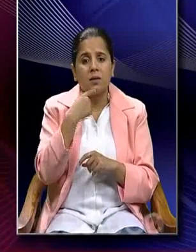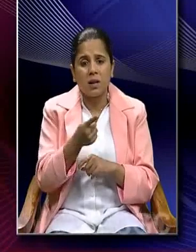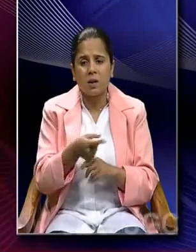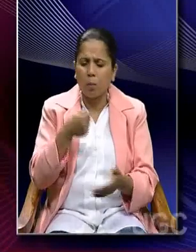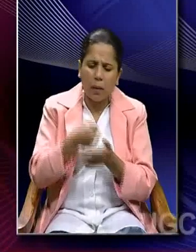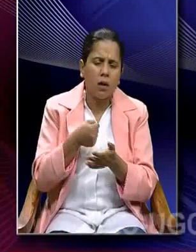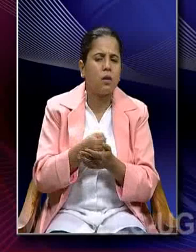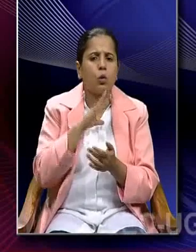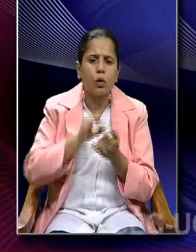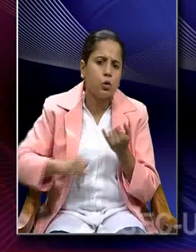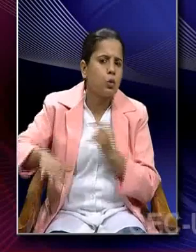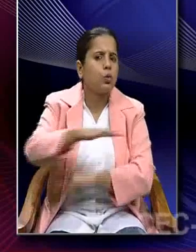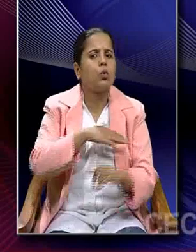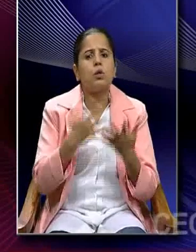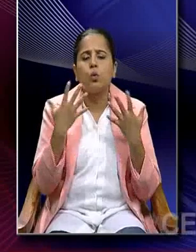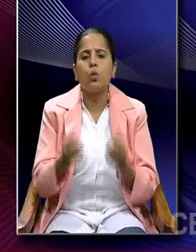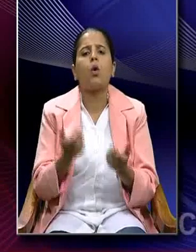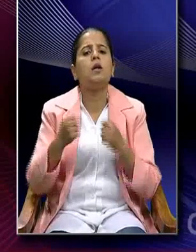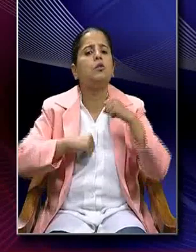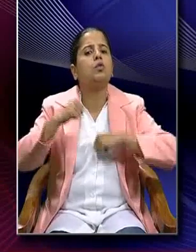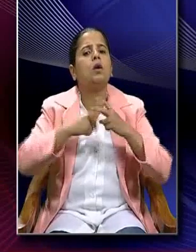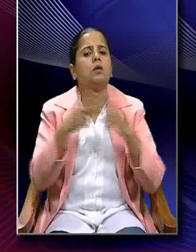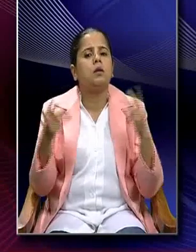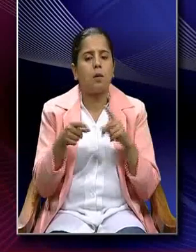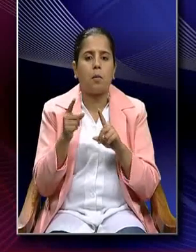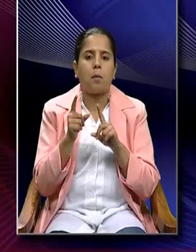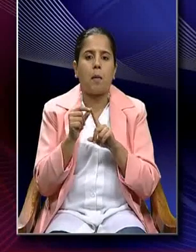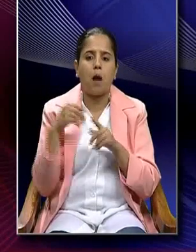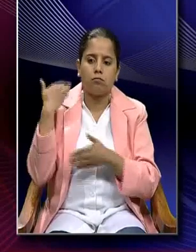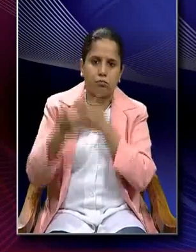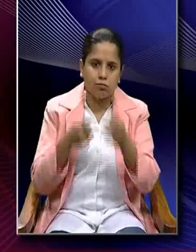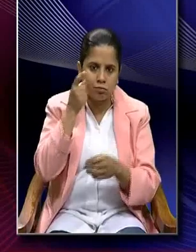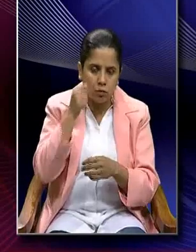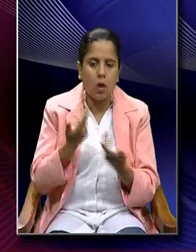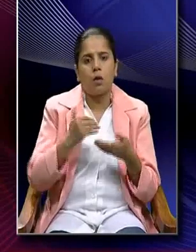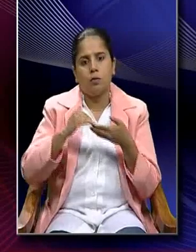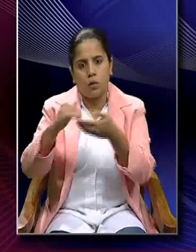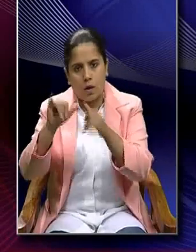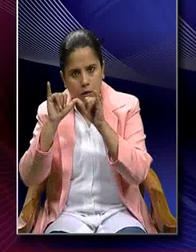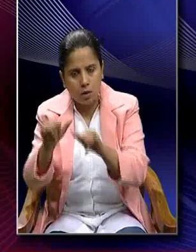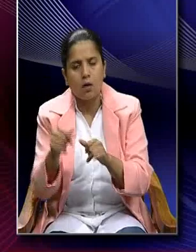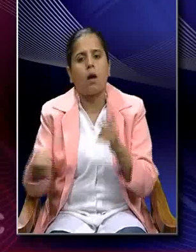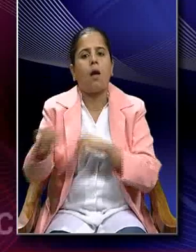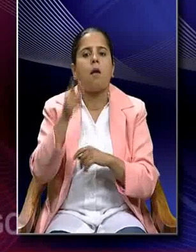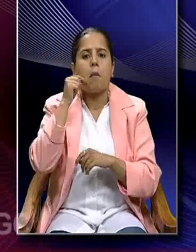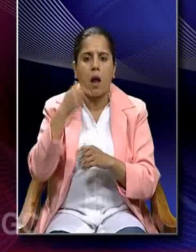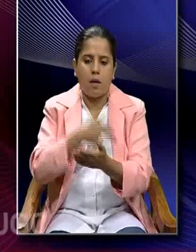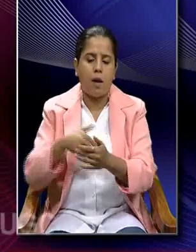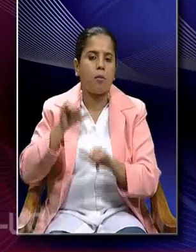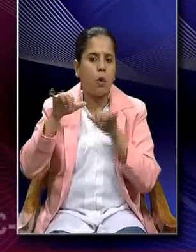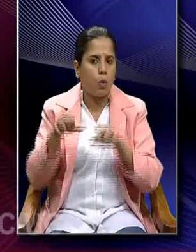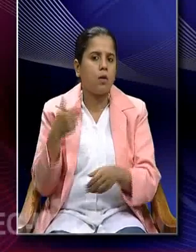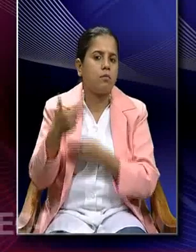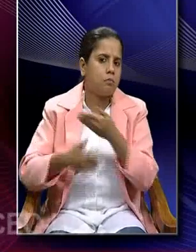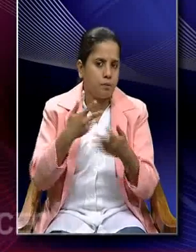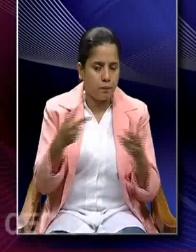basic social structure which is patrilineal, patrilocal and patriarchal. I want to sort